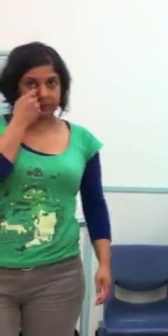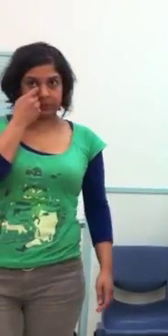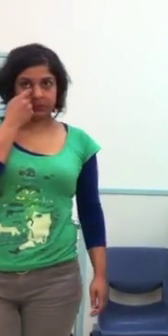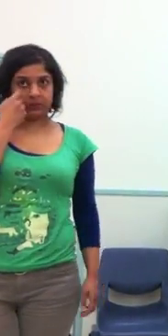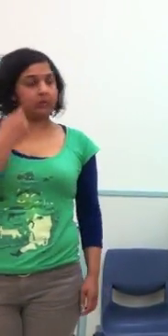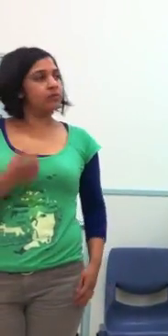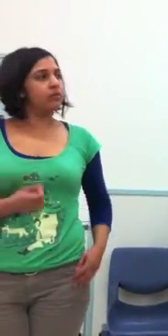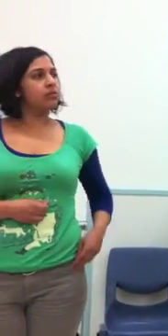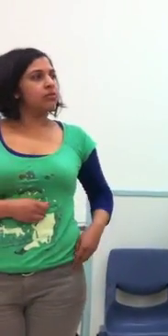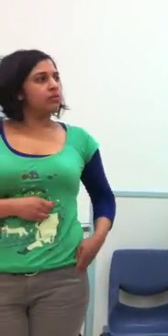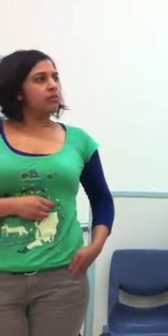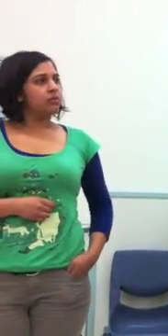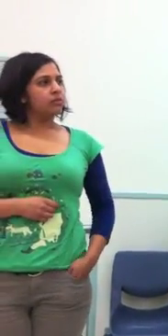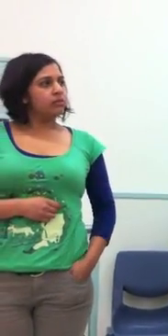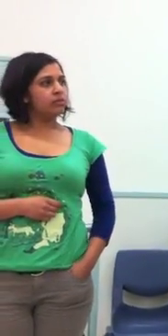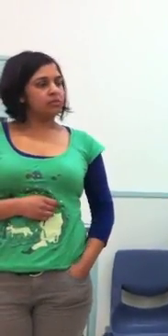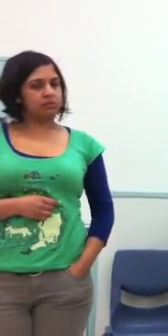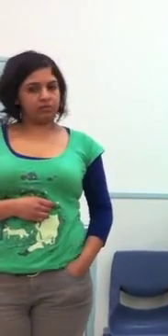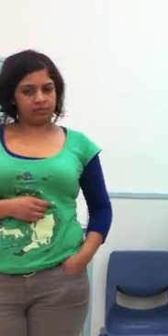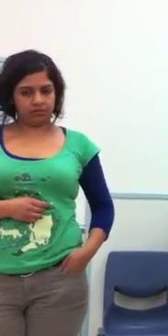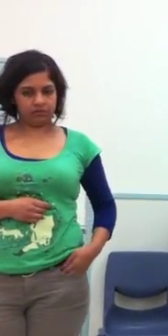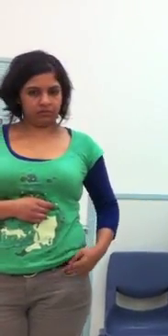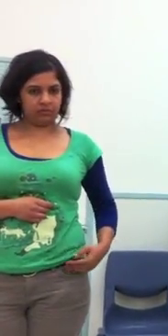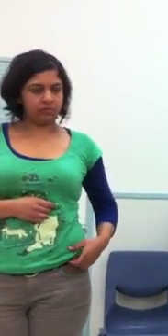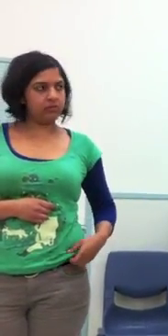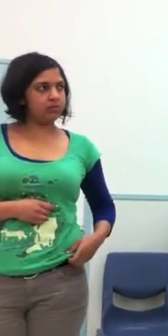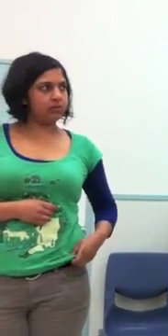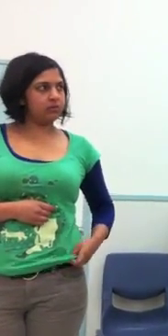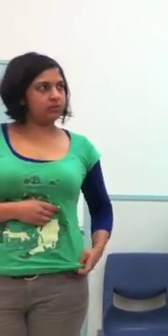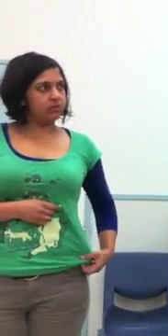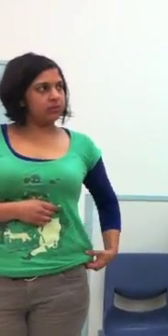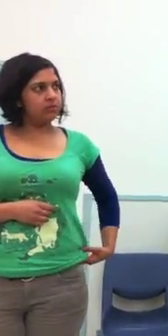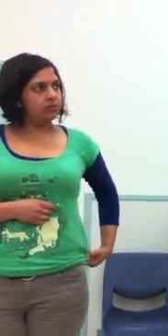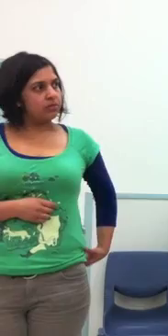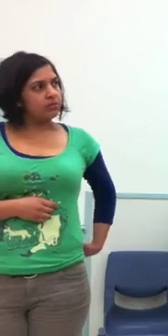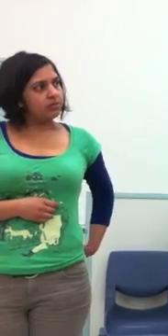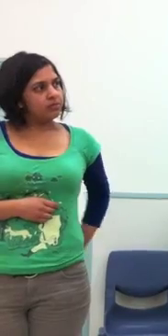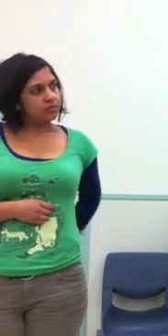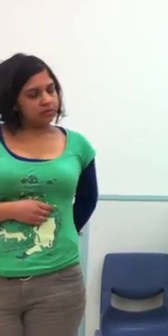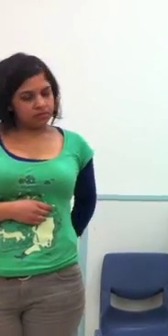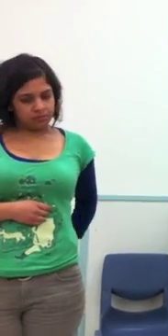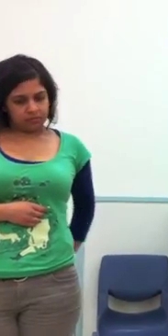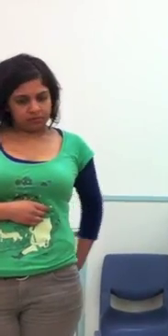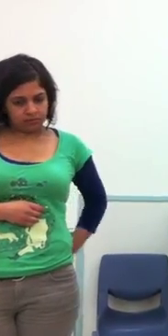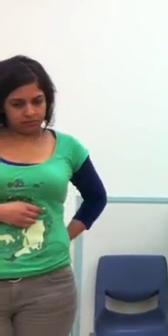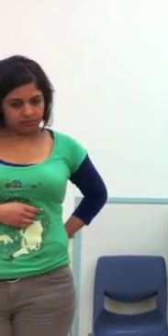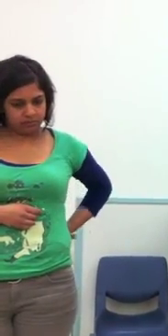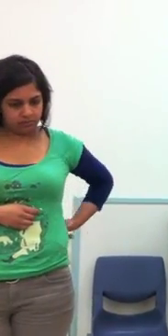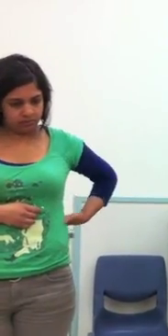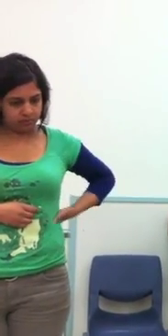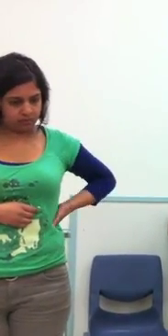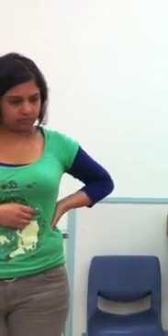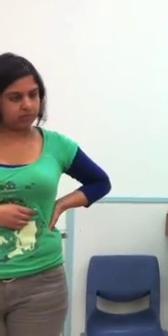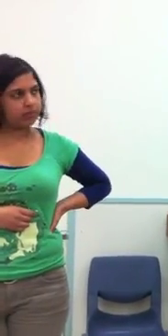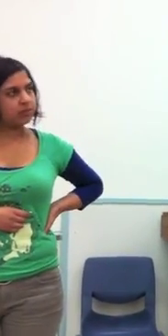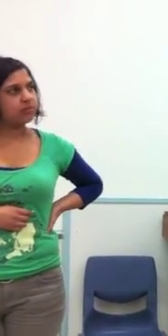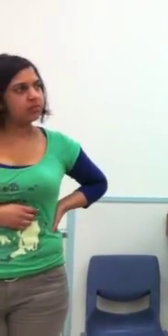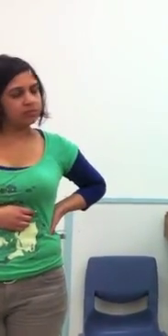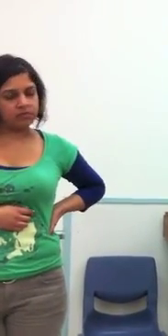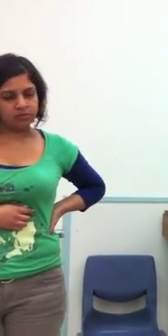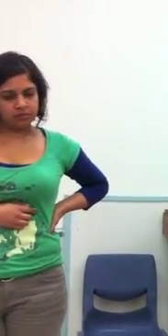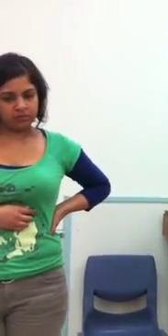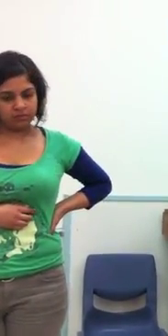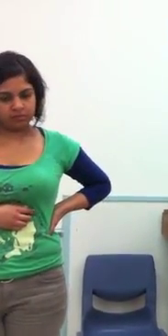centres will deal with the issues that they can, but we got set up to help them to deal with the specialist issues. When we were